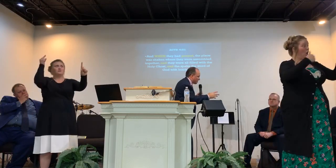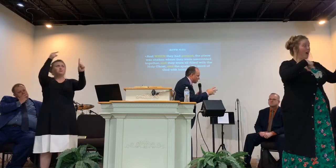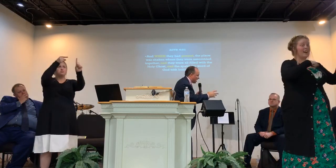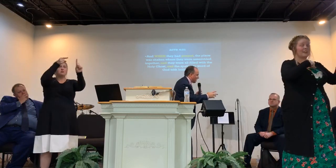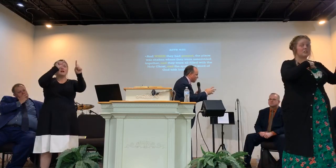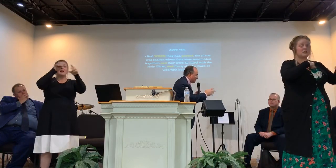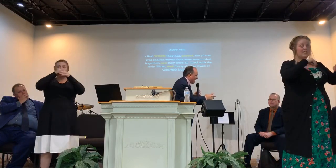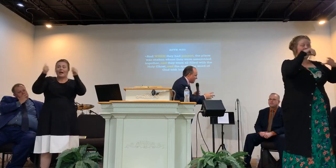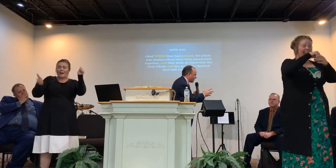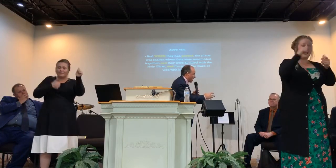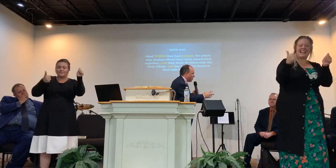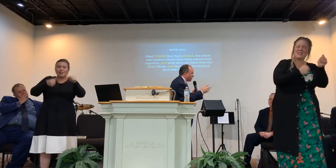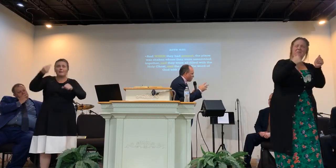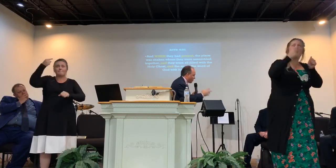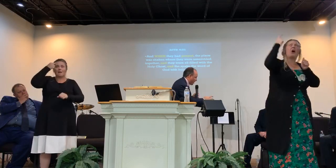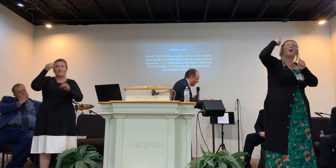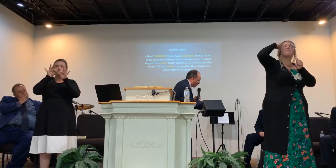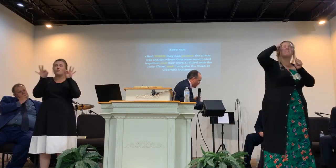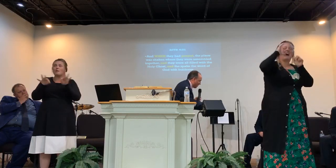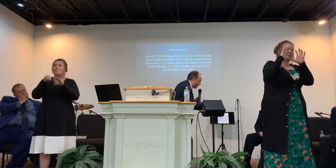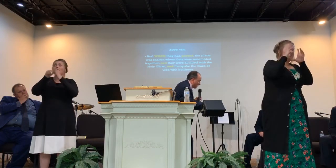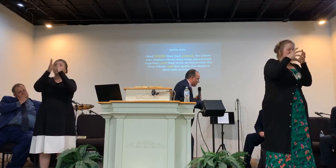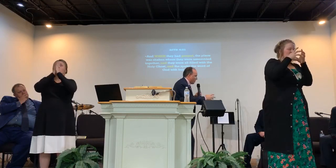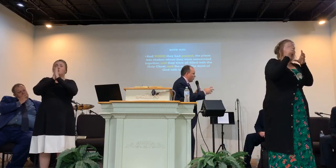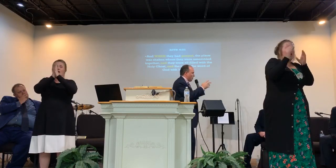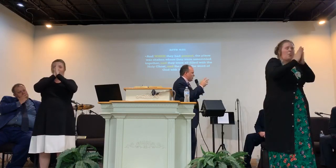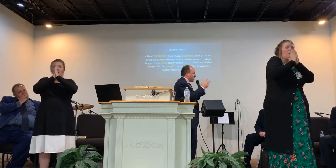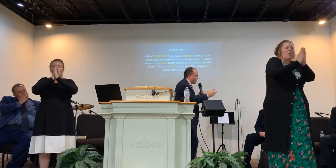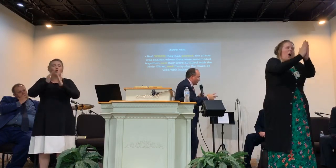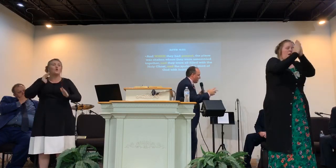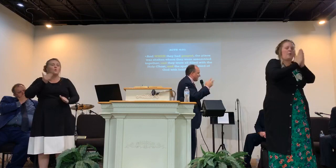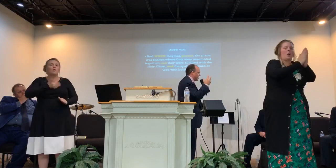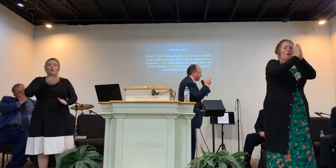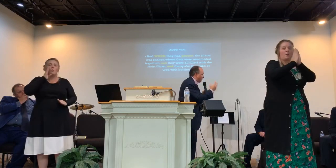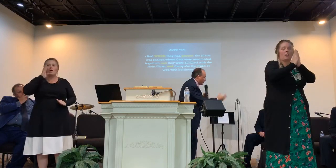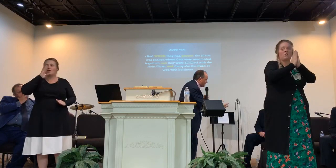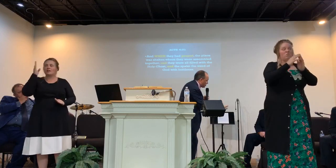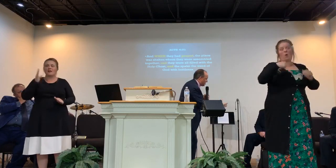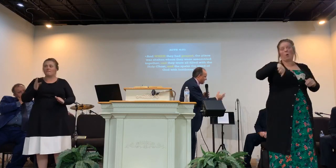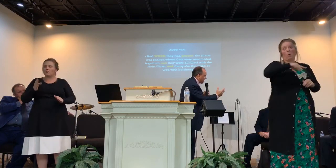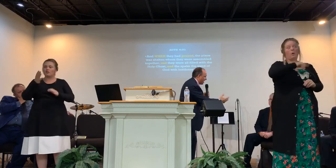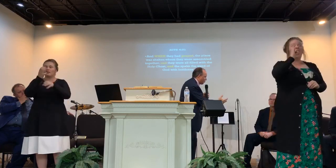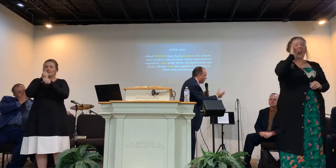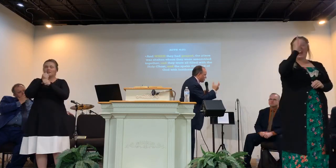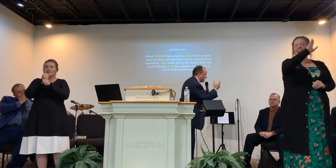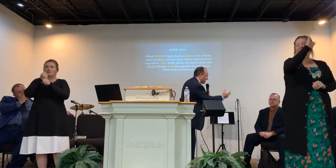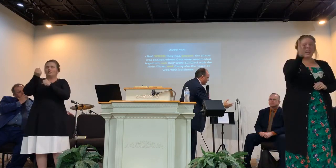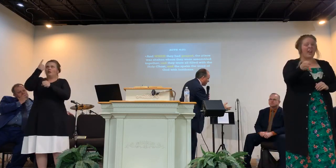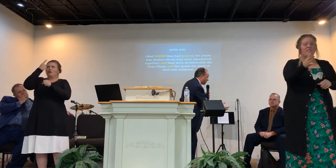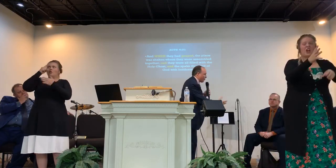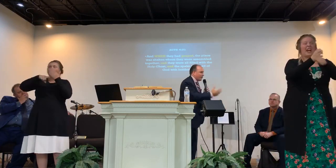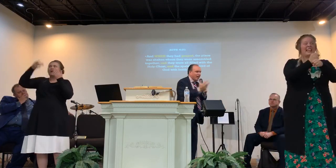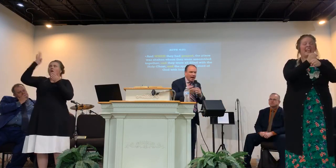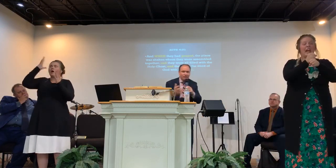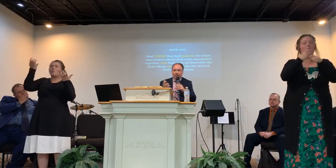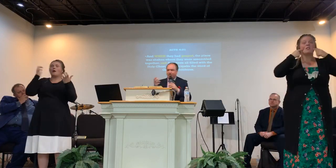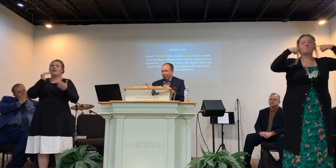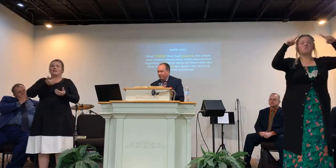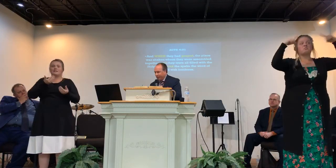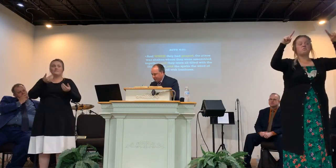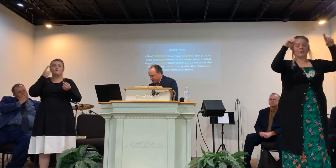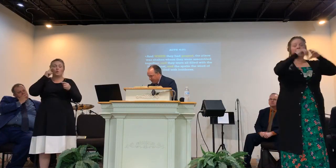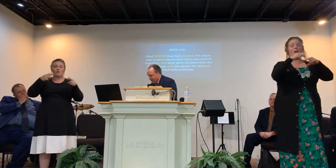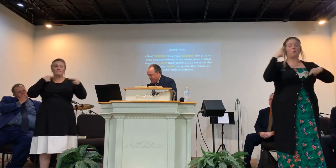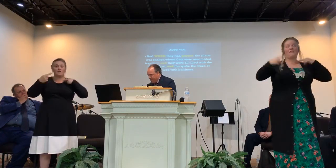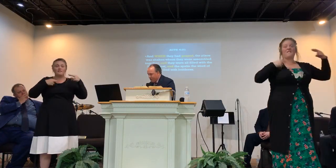an apostolic mind frame of prayer, that we're never going to get the provision that God wants to give us for revival and